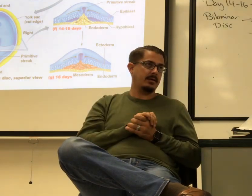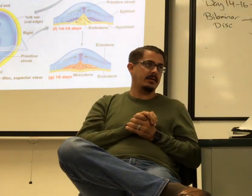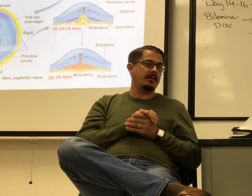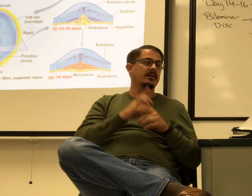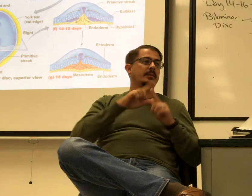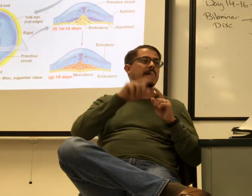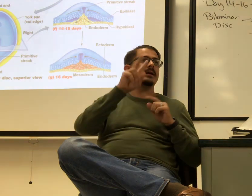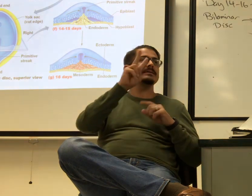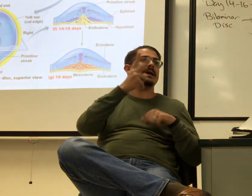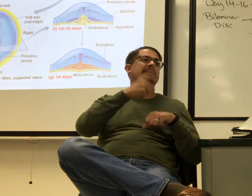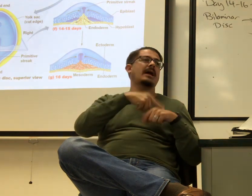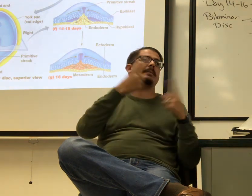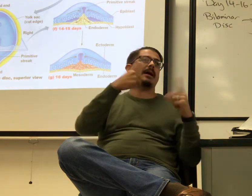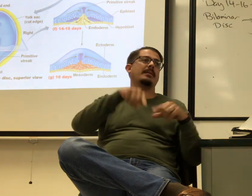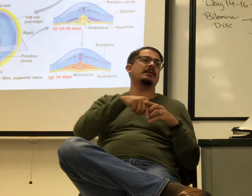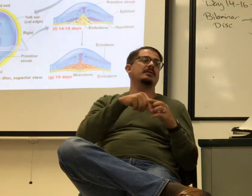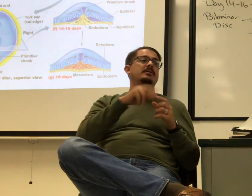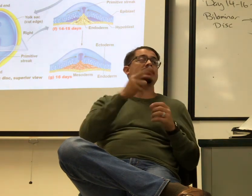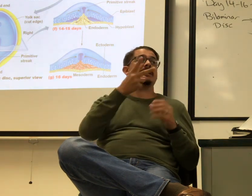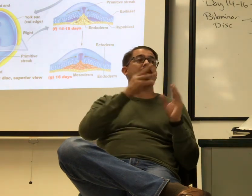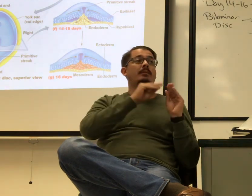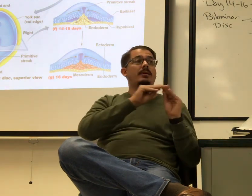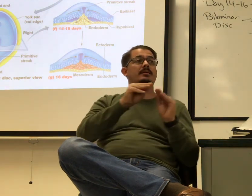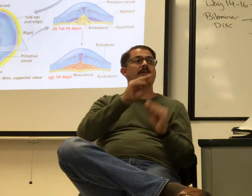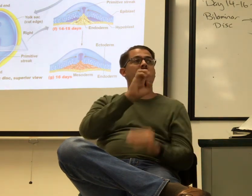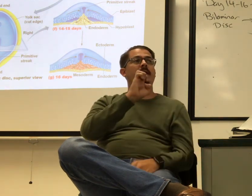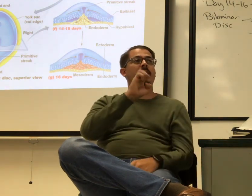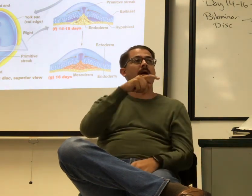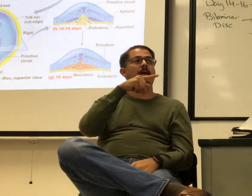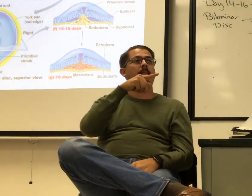Second migration of epiblast cells